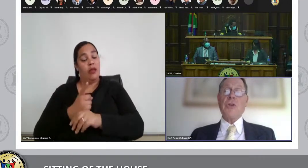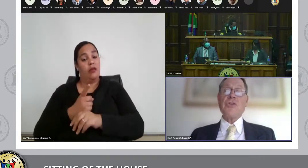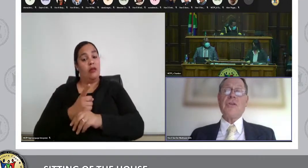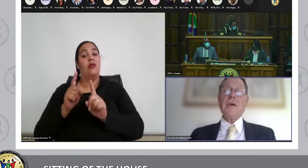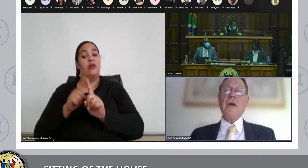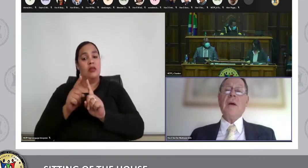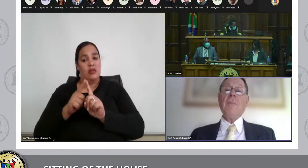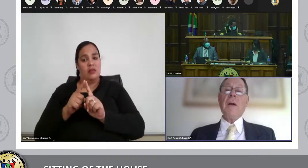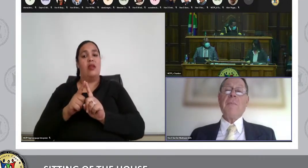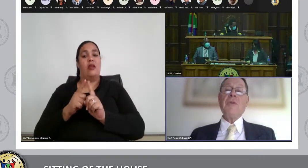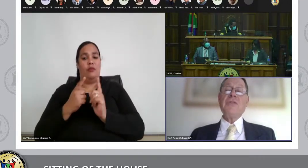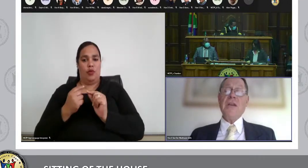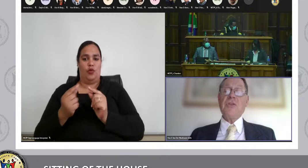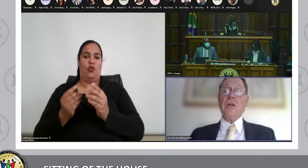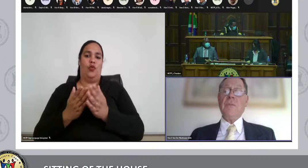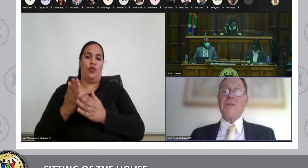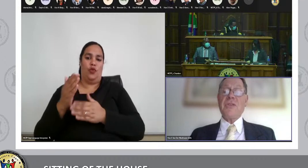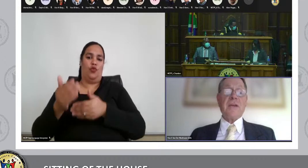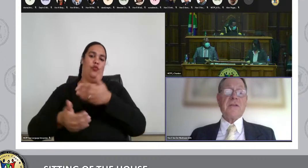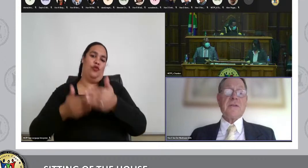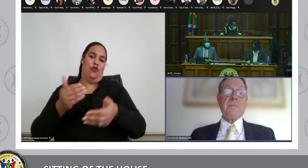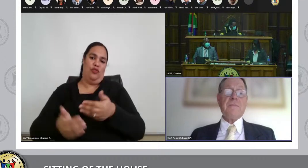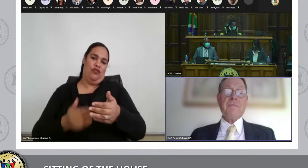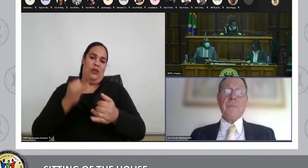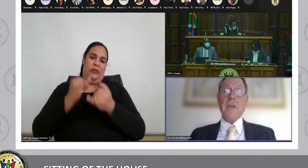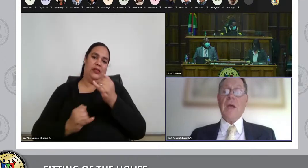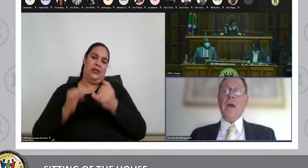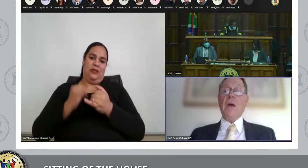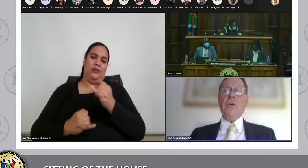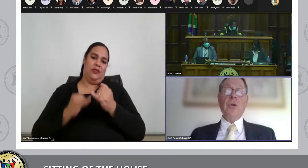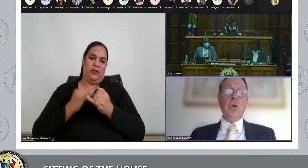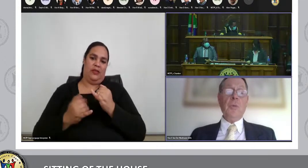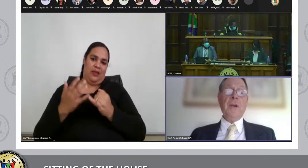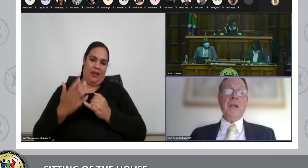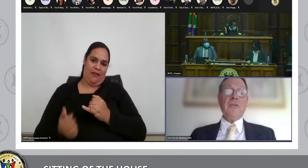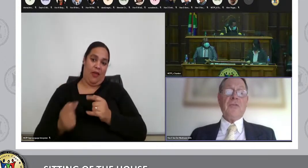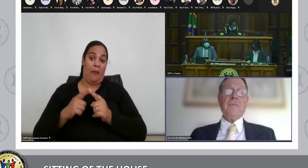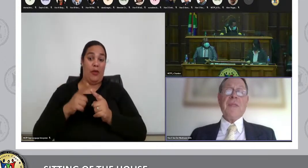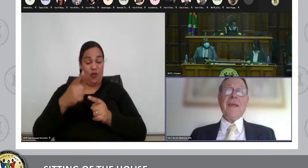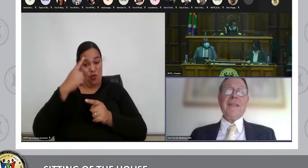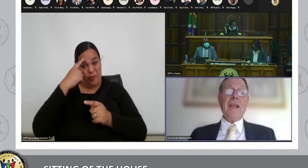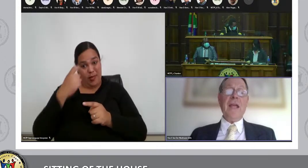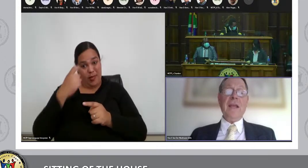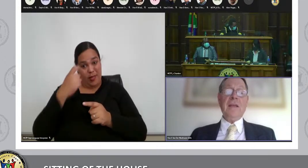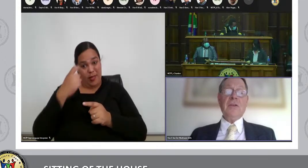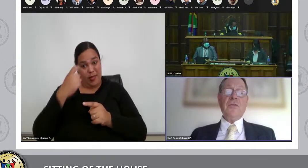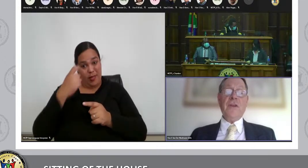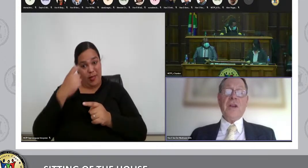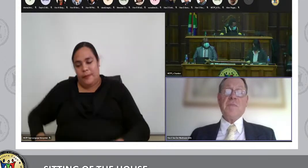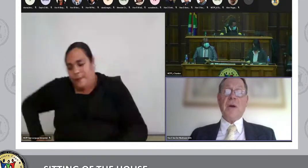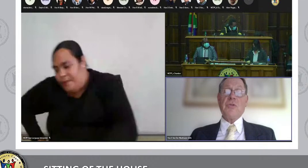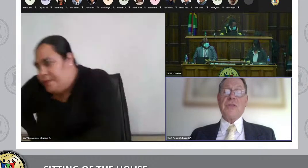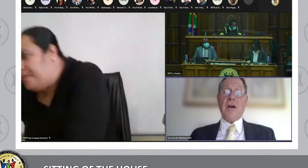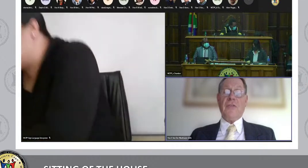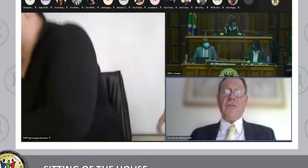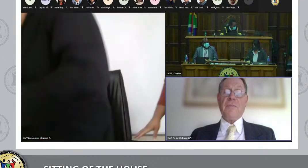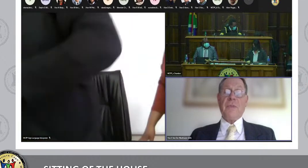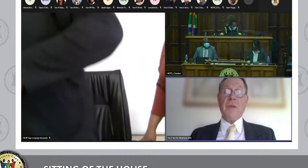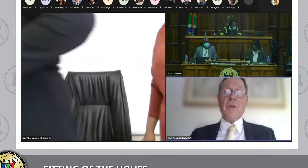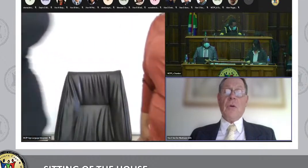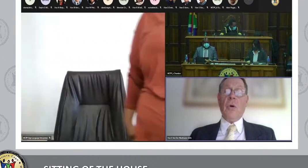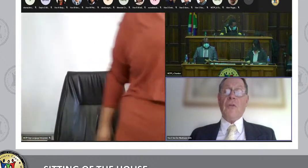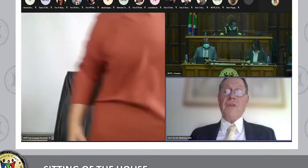also botched by procedural mistakes. Do you believe that any interference by